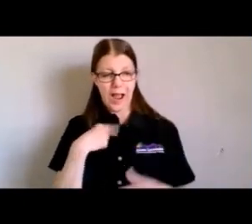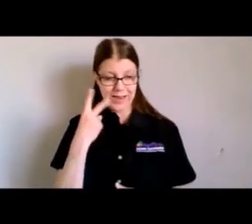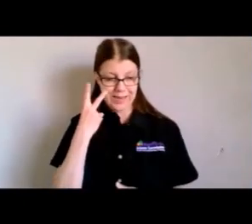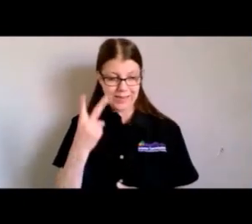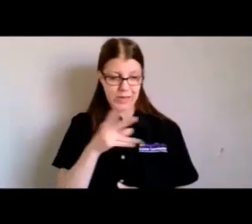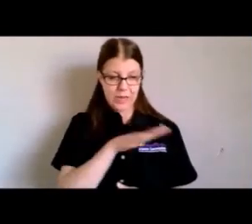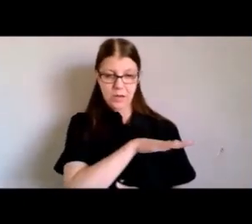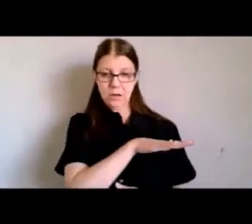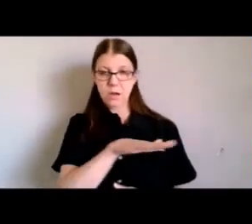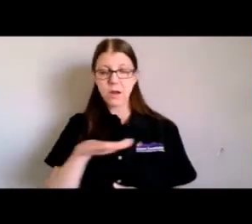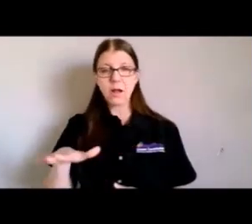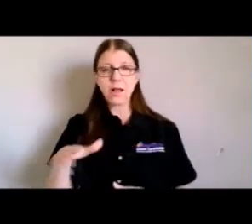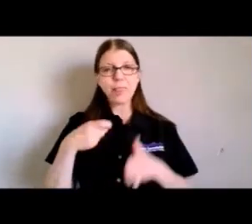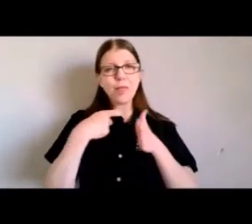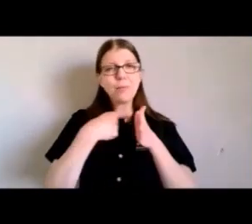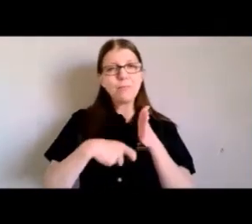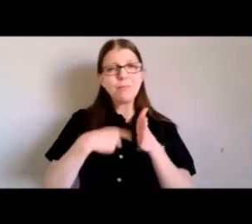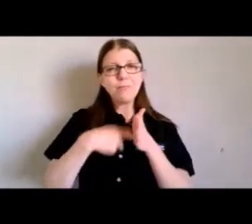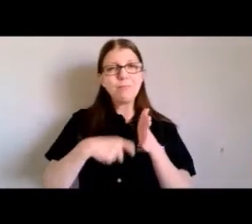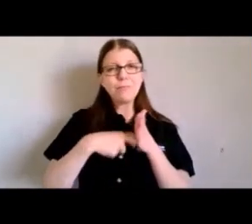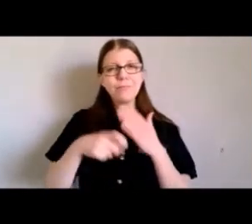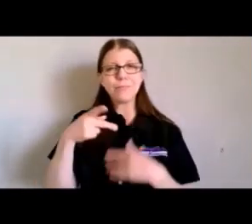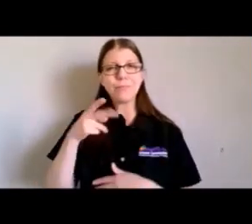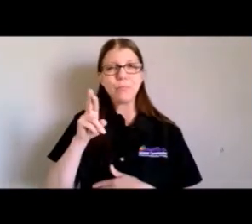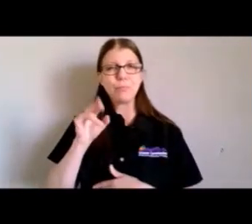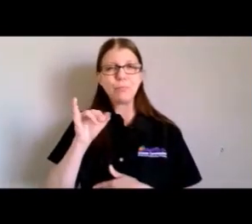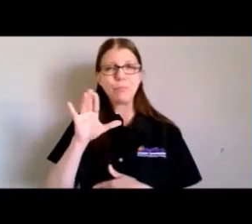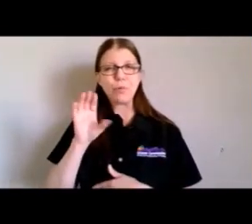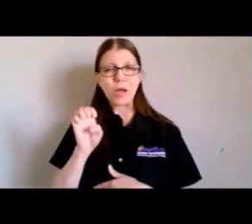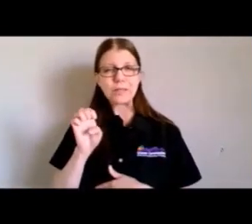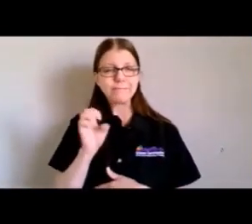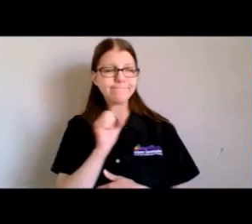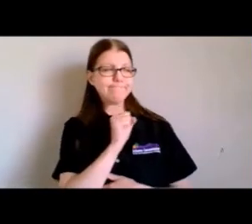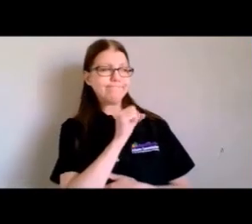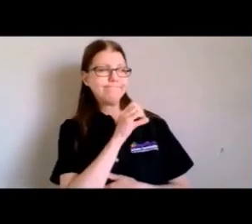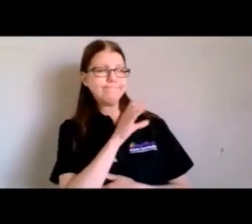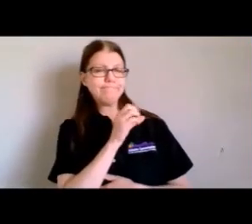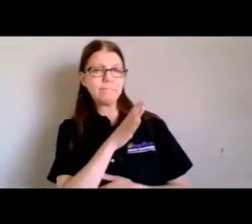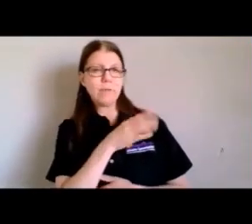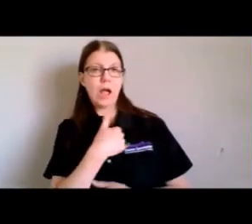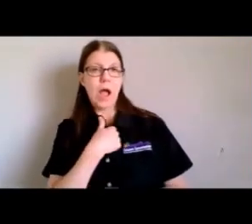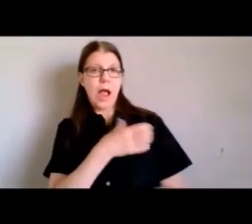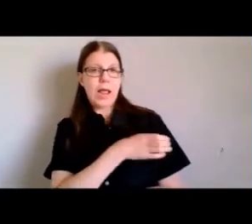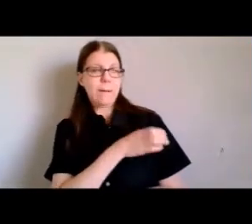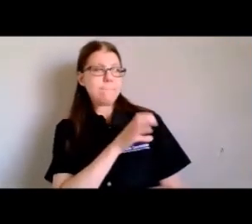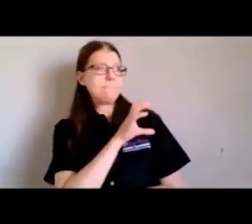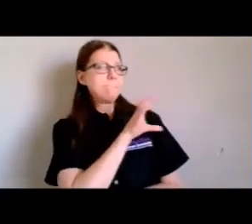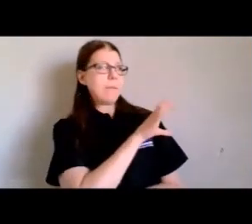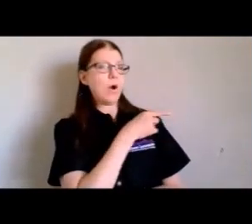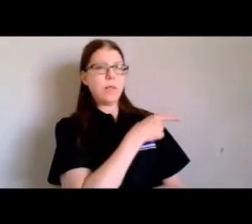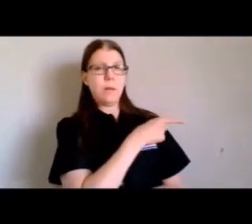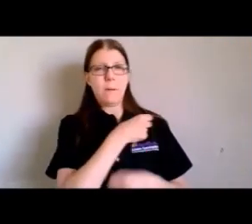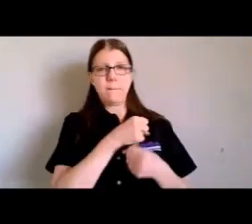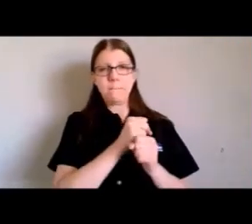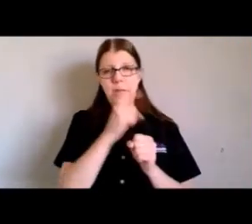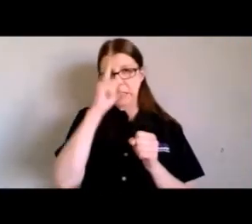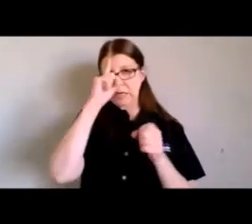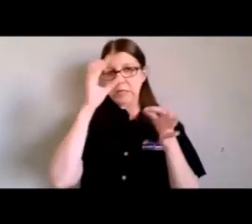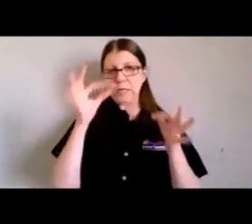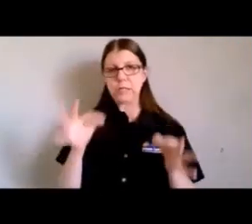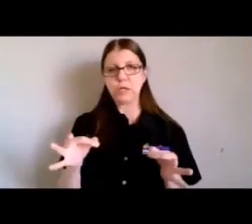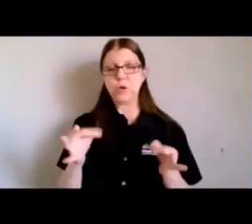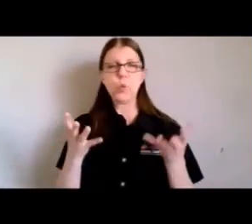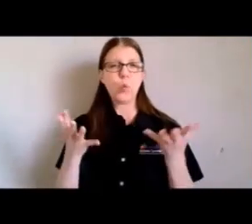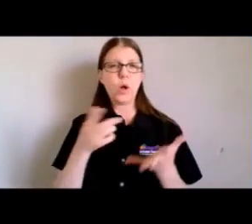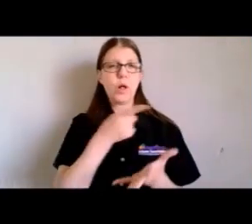or the types of meat that are on sale in the case. The SSP will talk about what things look like,